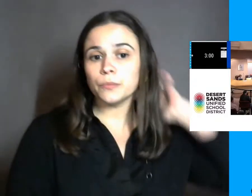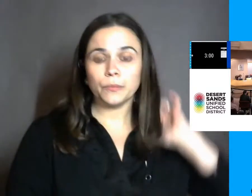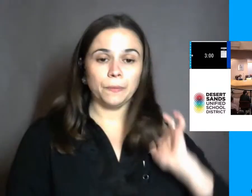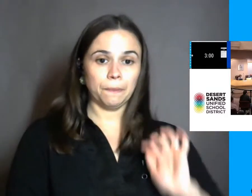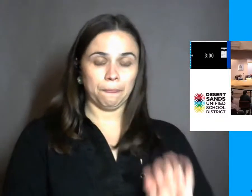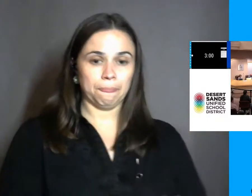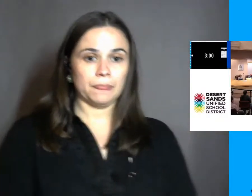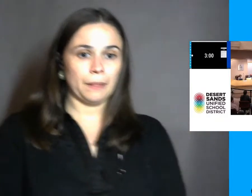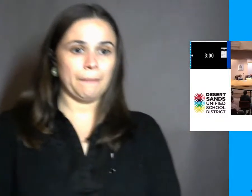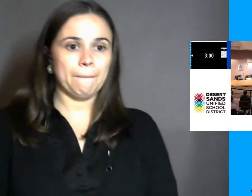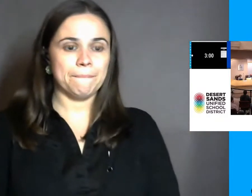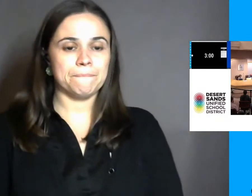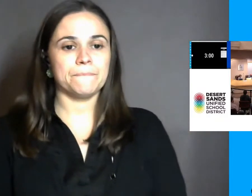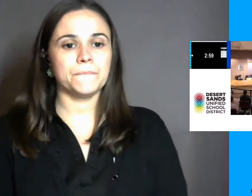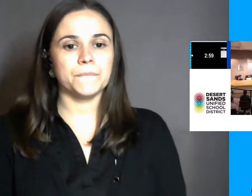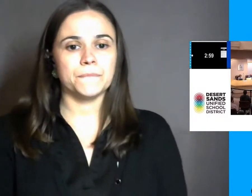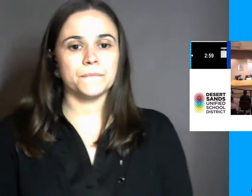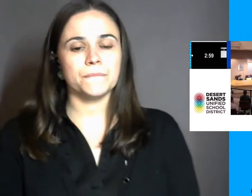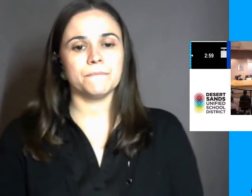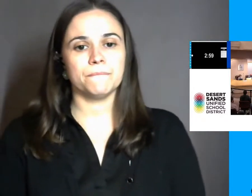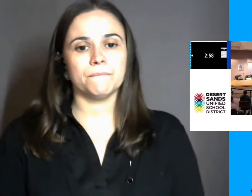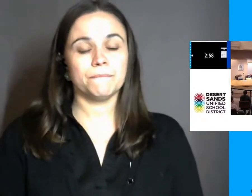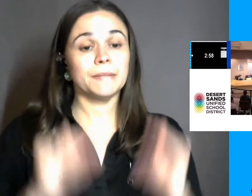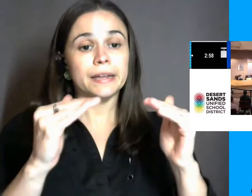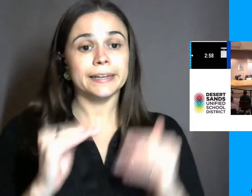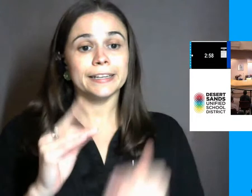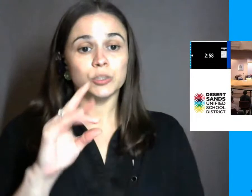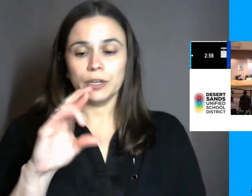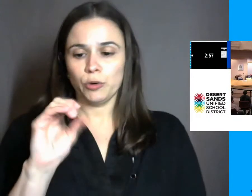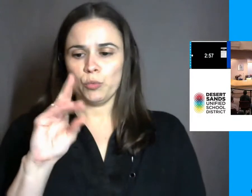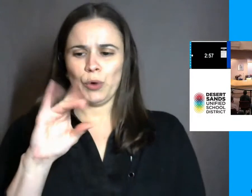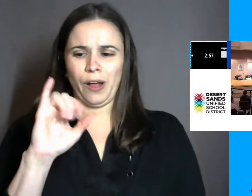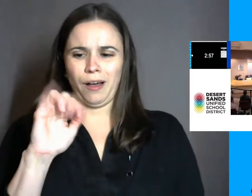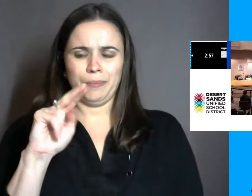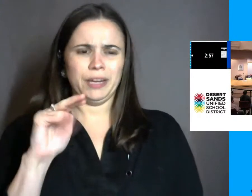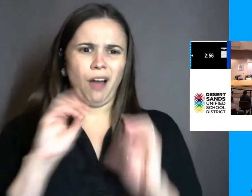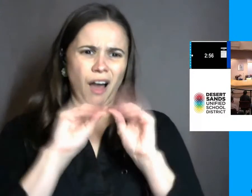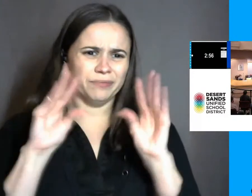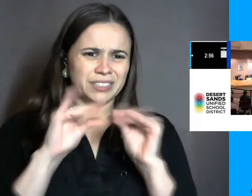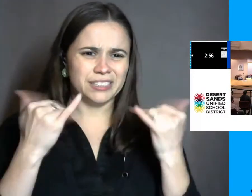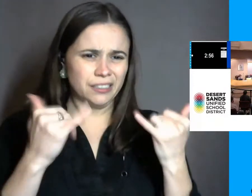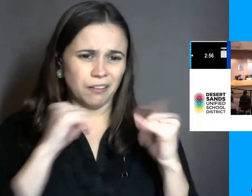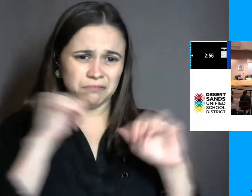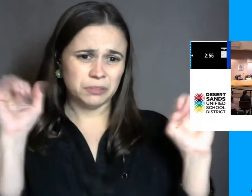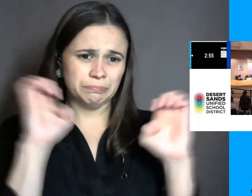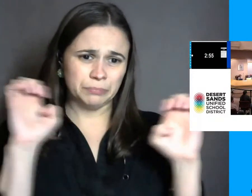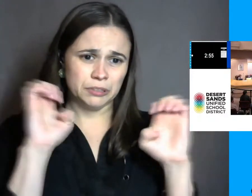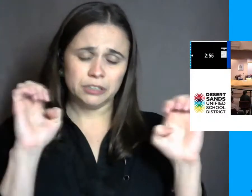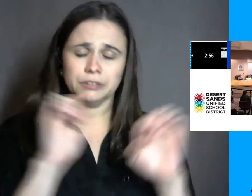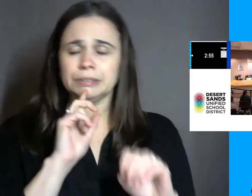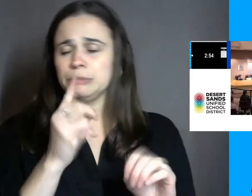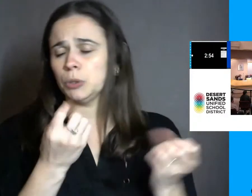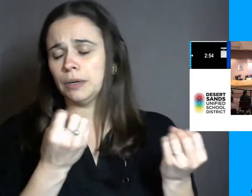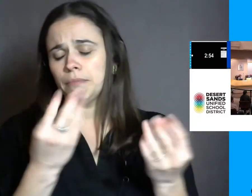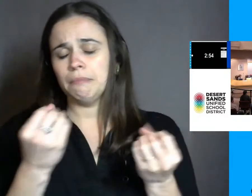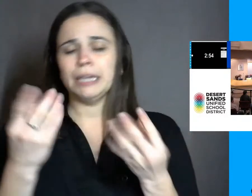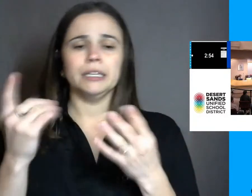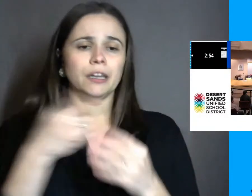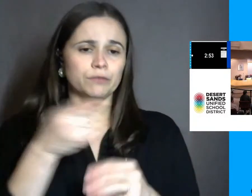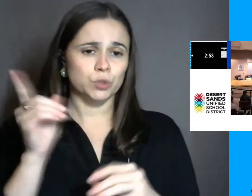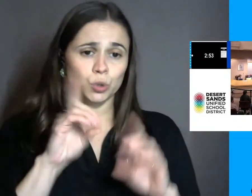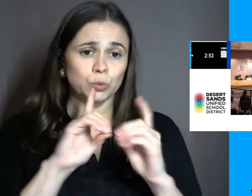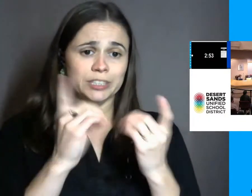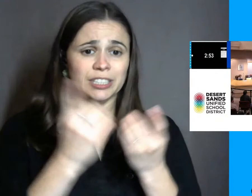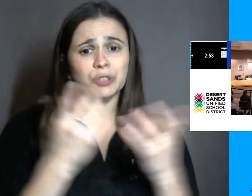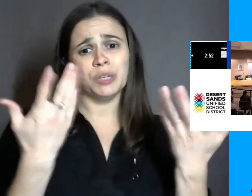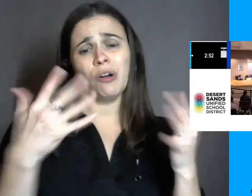Davis. It's quite obvious we are no longer in a state of emergency. I'm sure many of the members of DSUSD board got